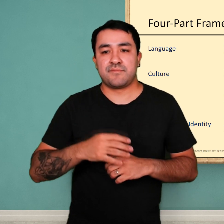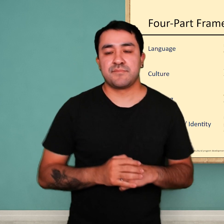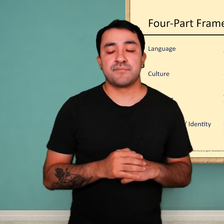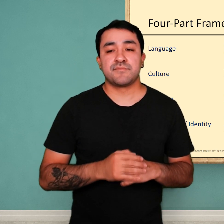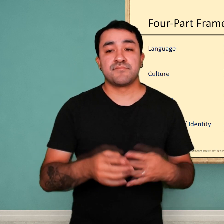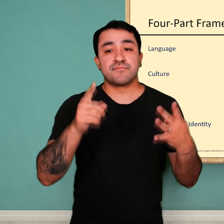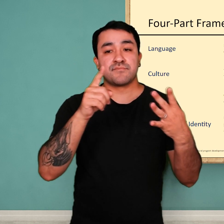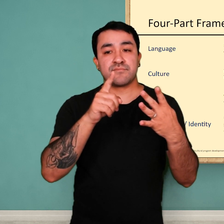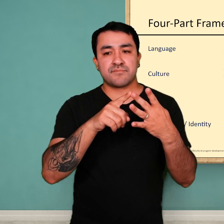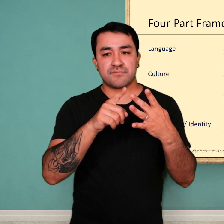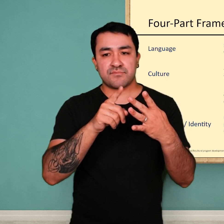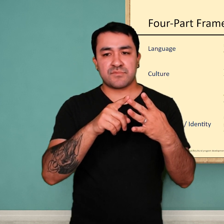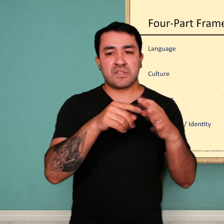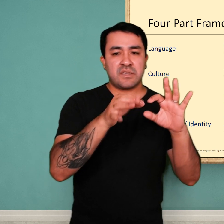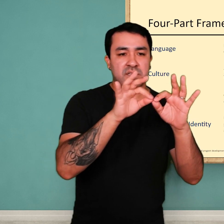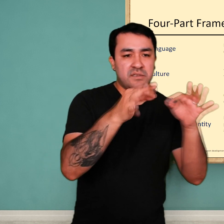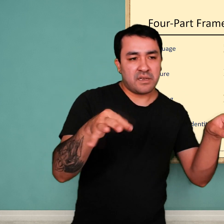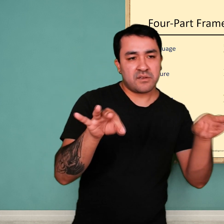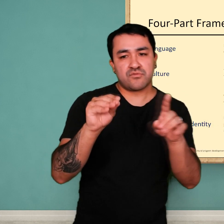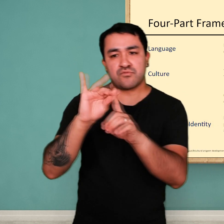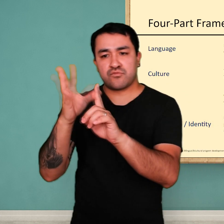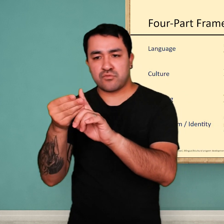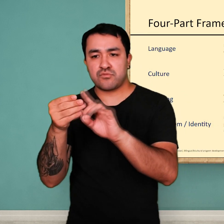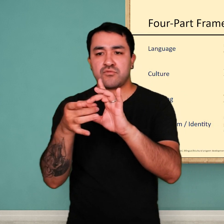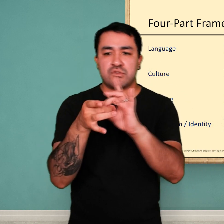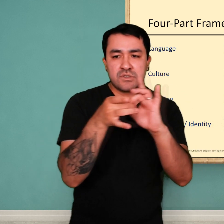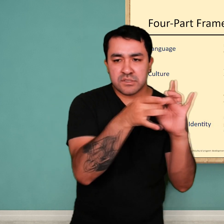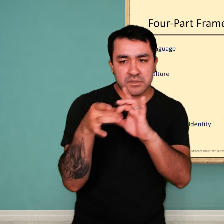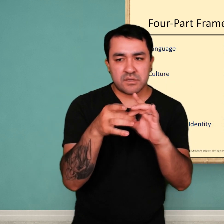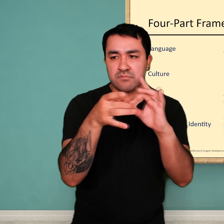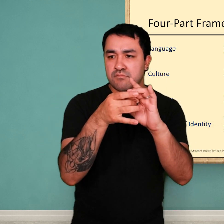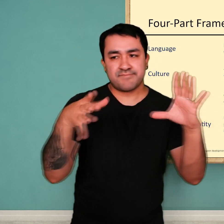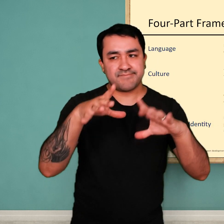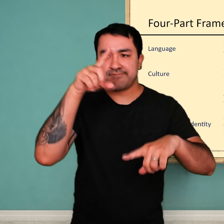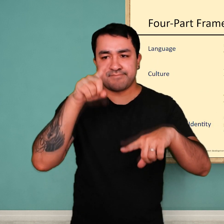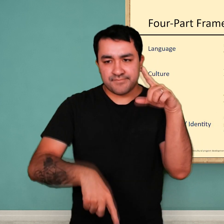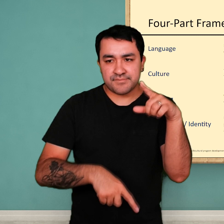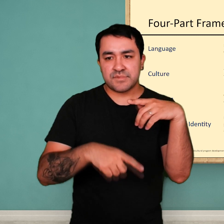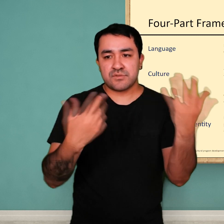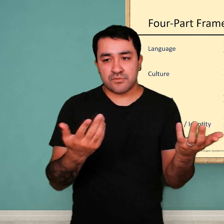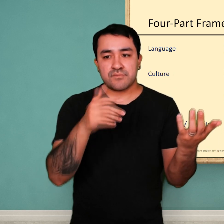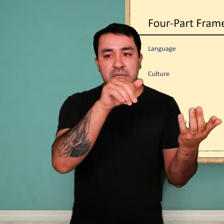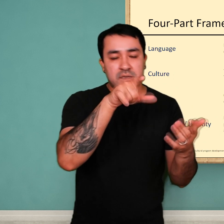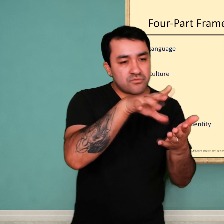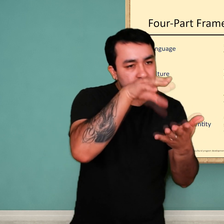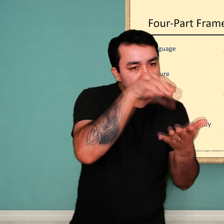students need to have mastery over ASL so they can reach fluency in English.